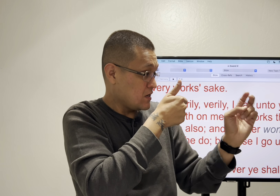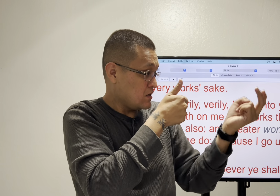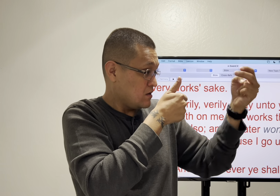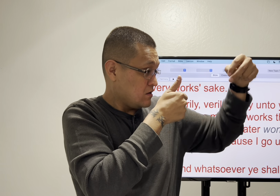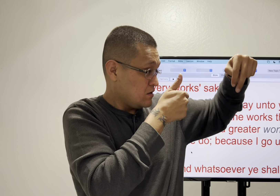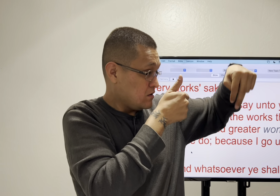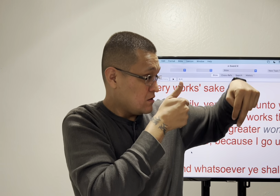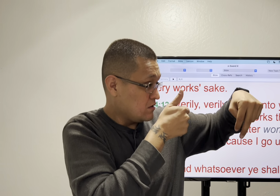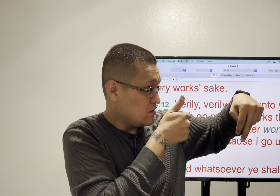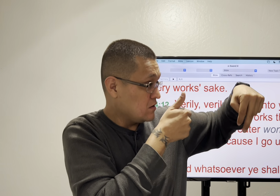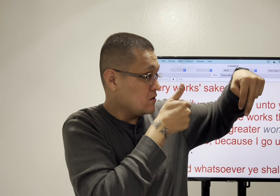And that fleshly body